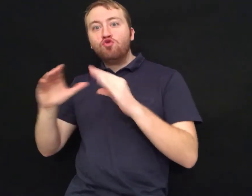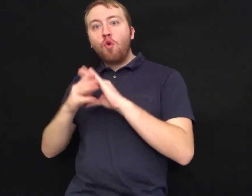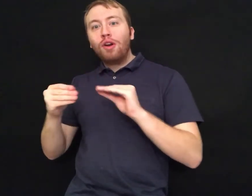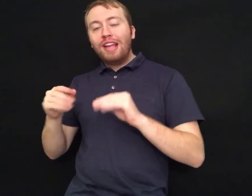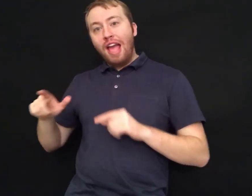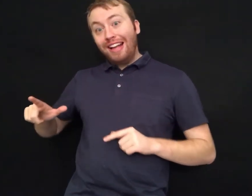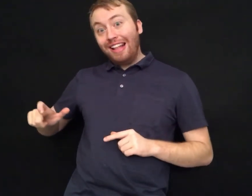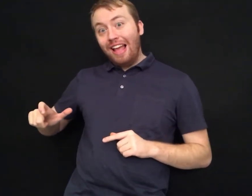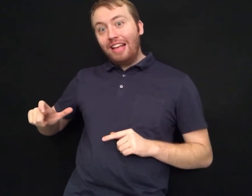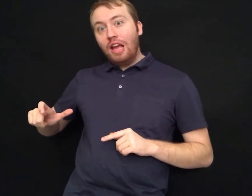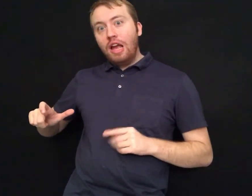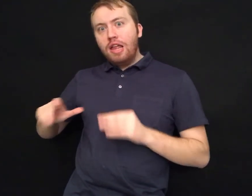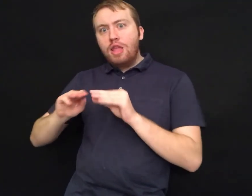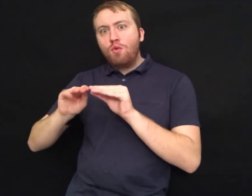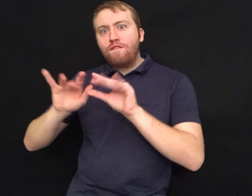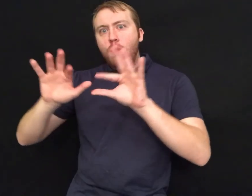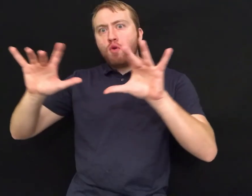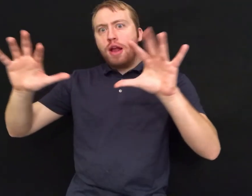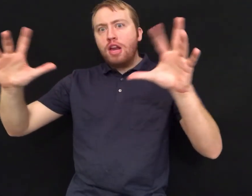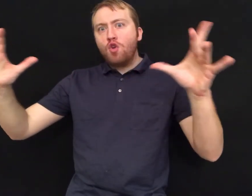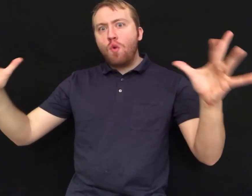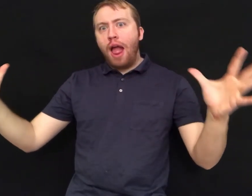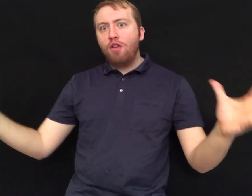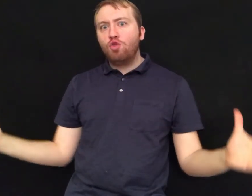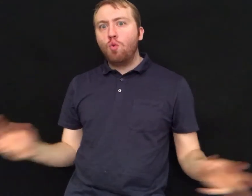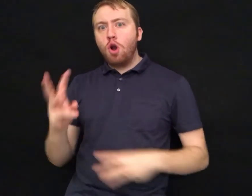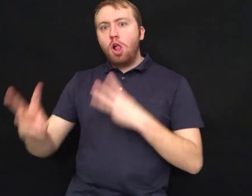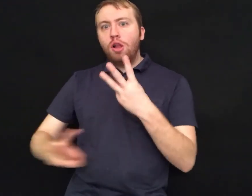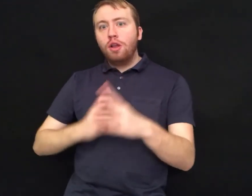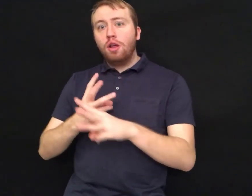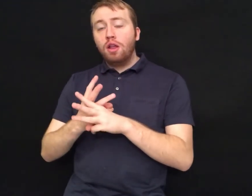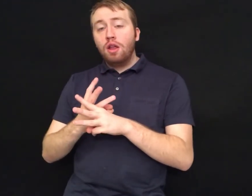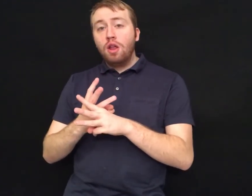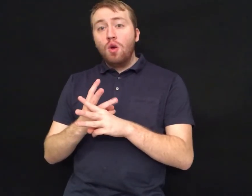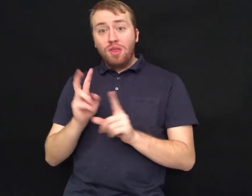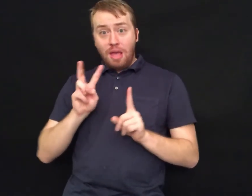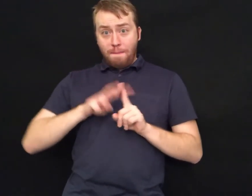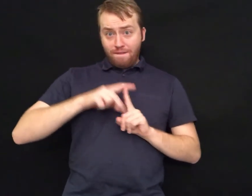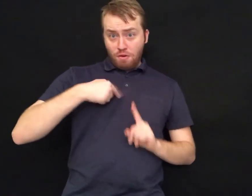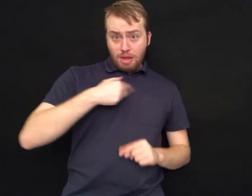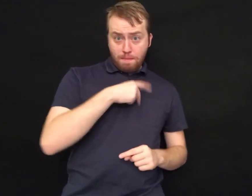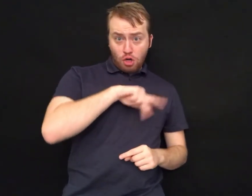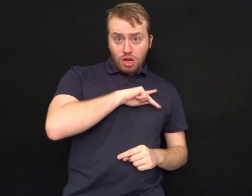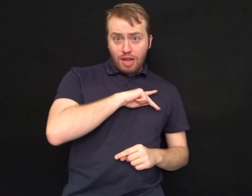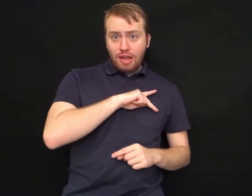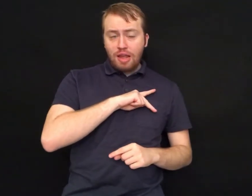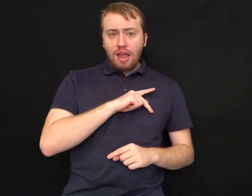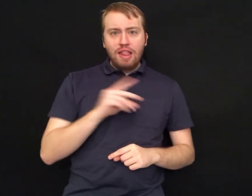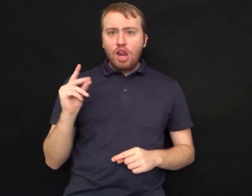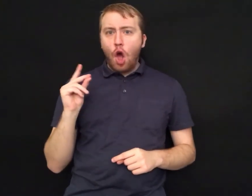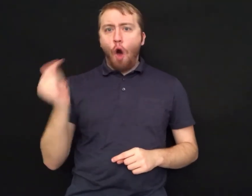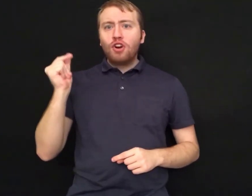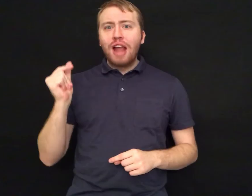what that meant for me personally was that overnight I went from being a completely